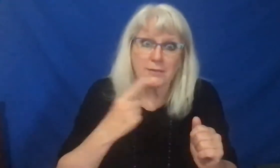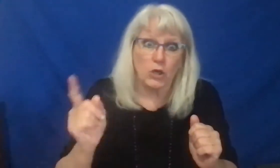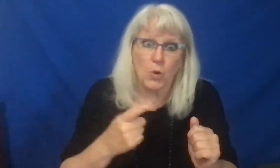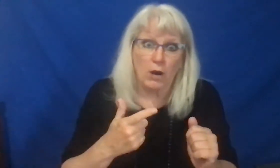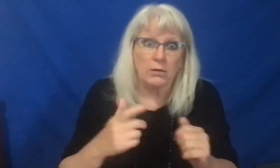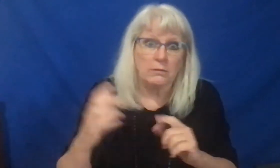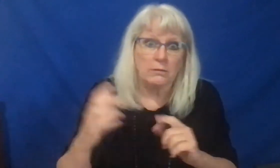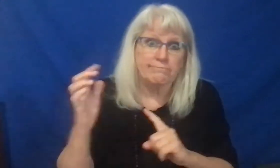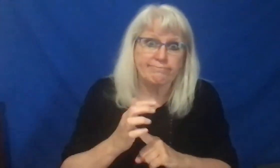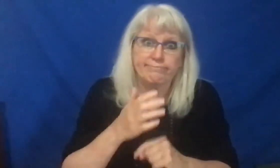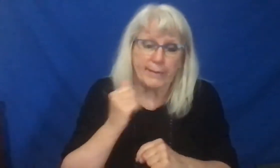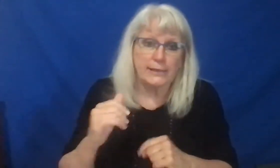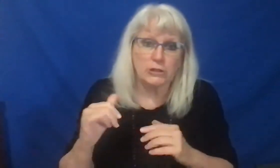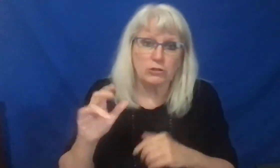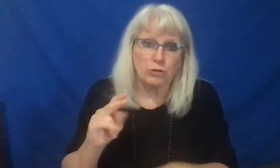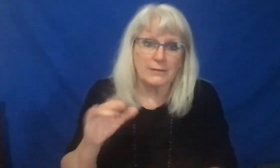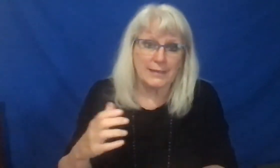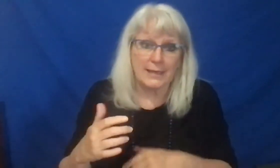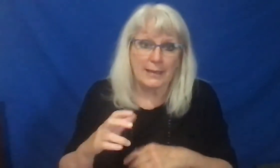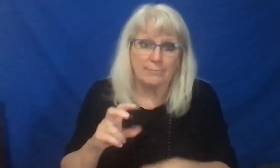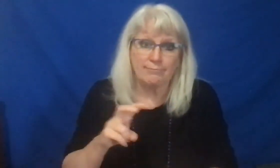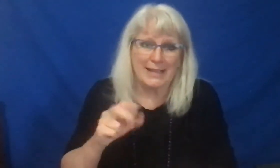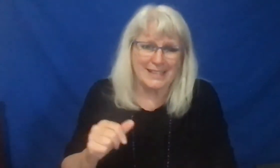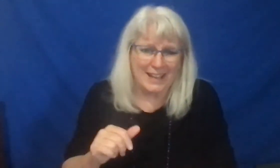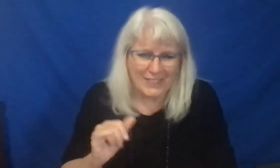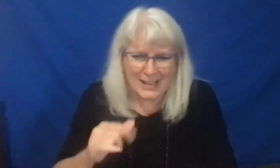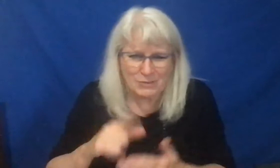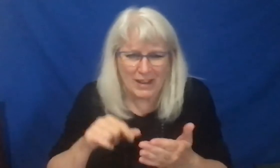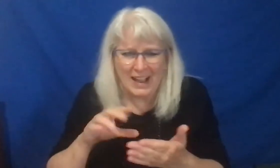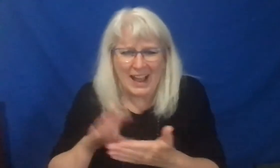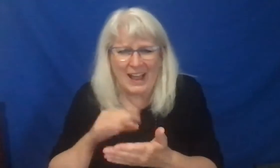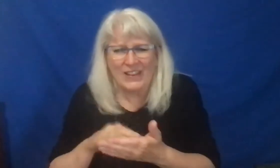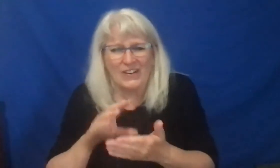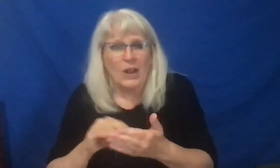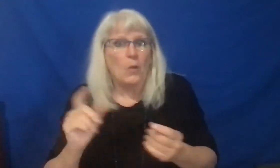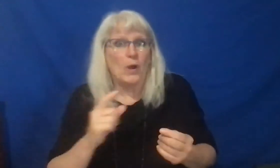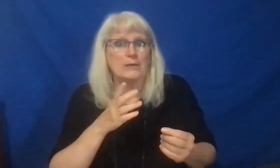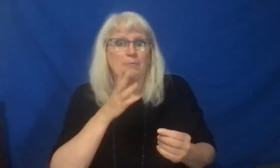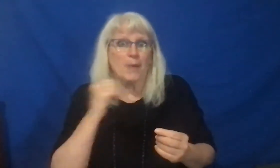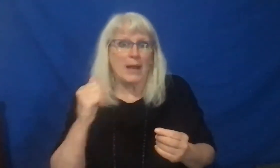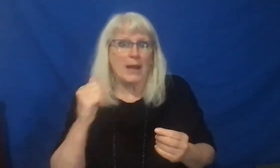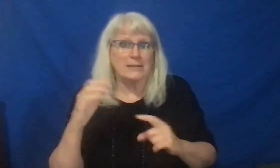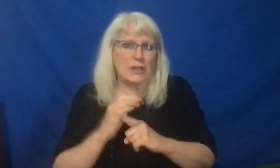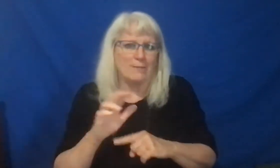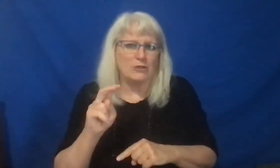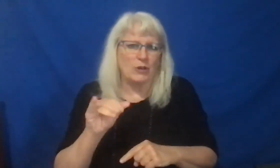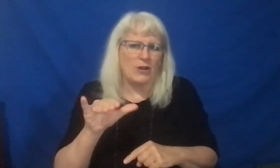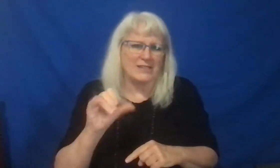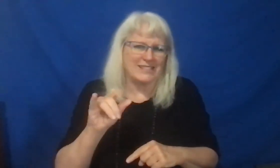uh, that was another education I got in general service, was great New York style pizza. But getting to be face to face